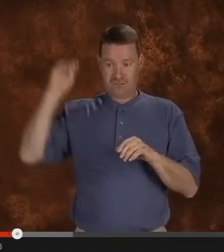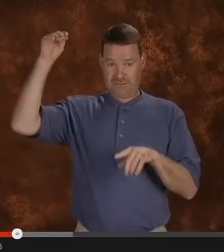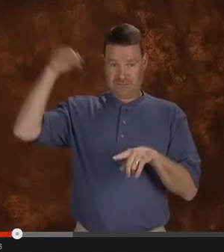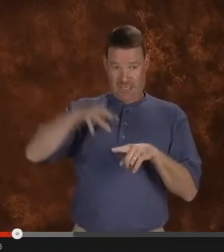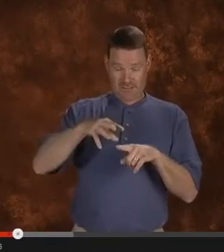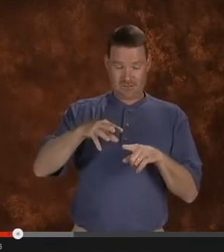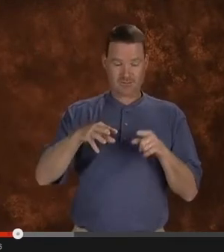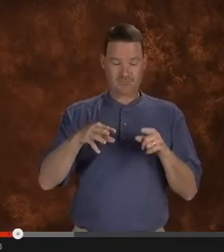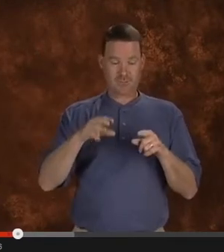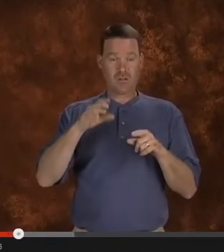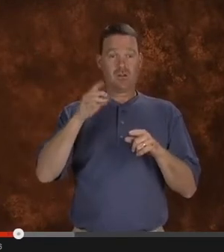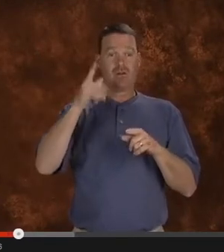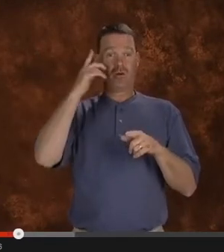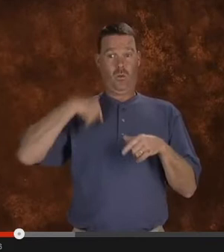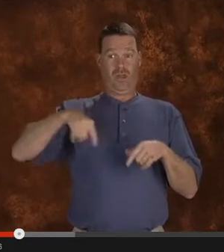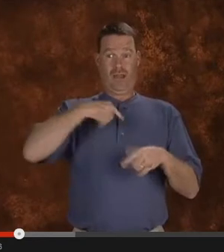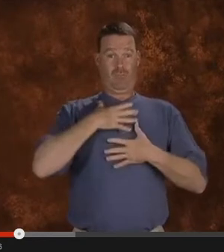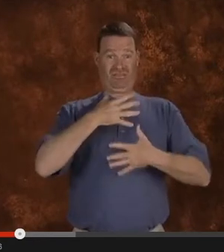run.